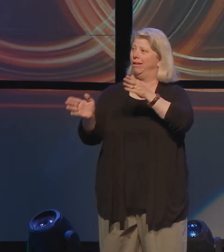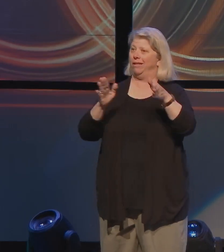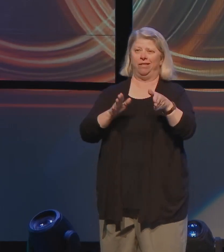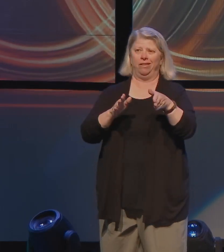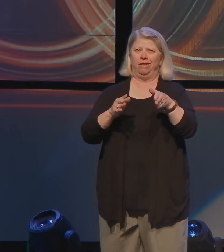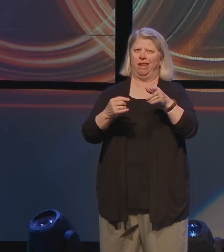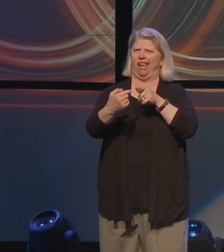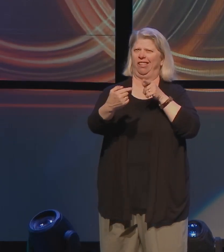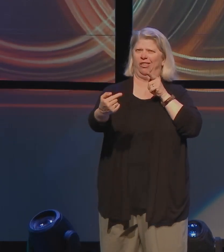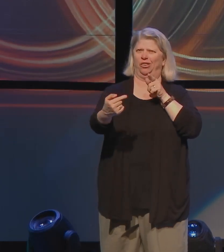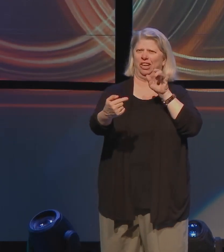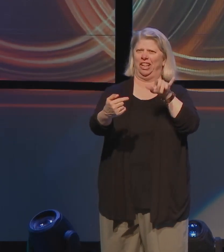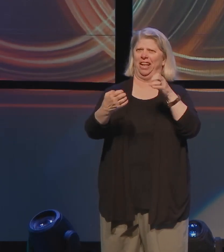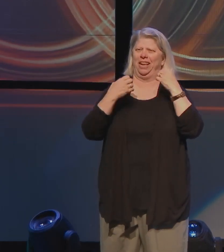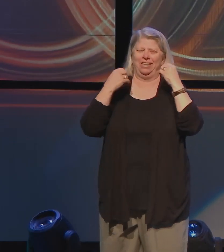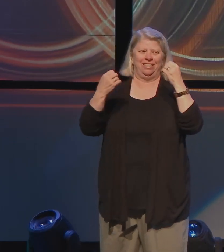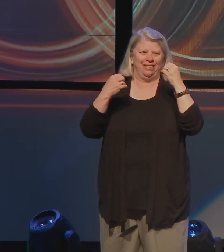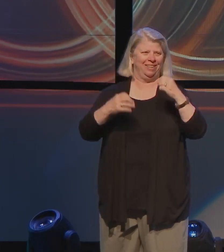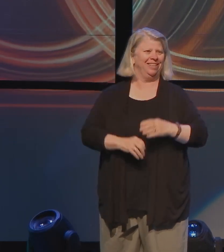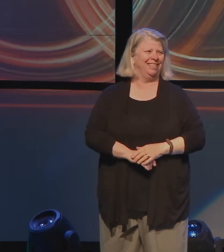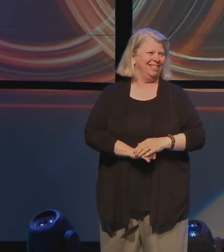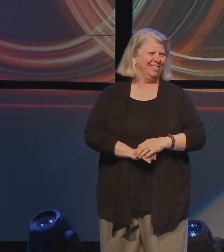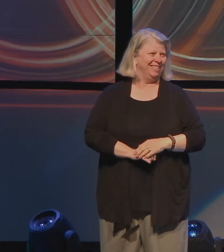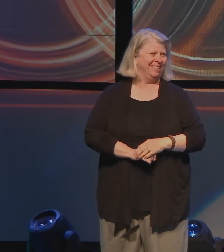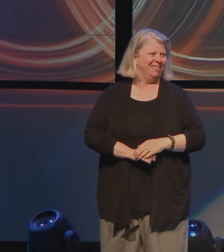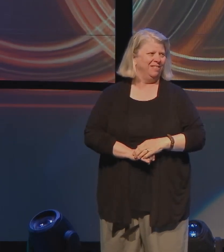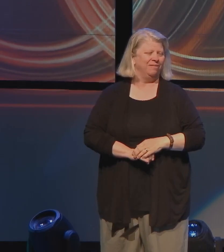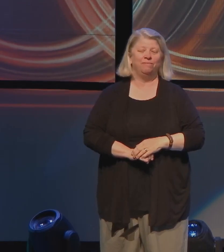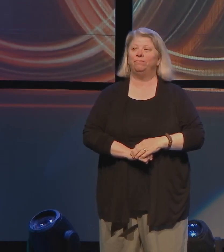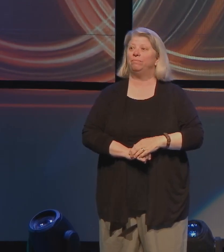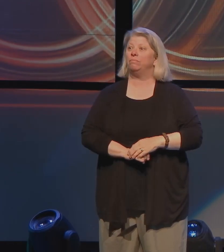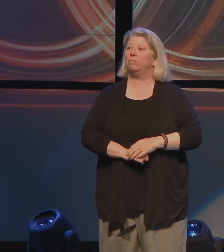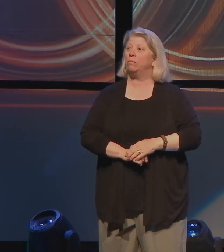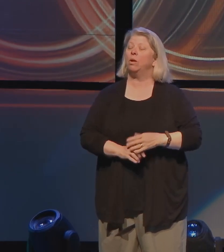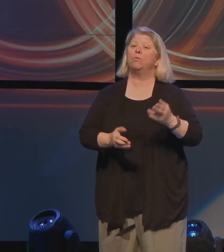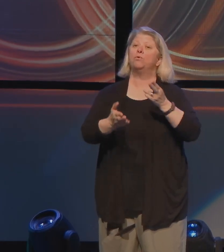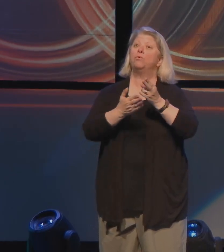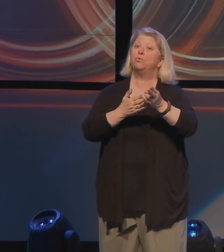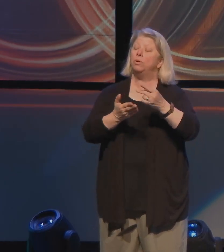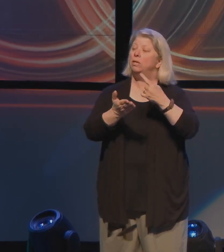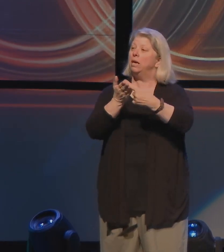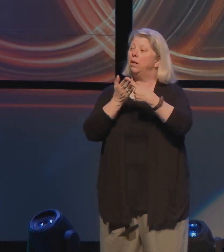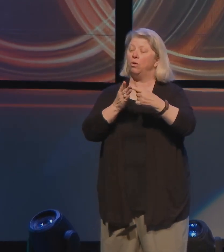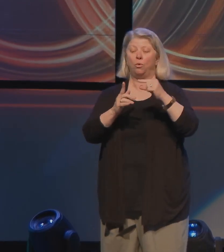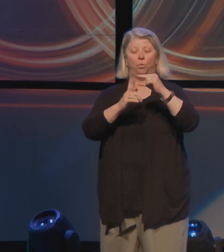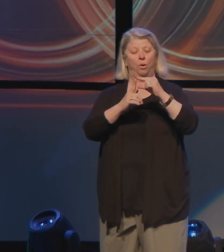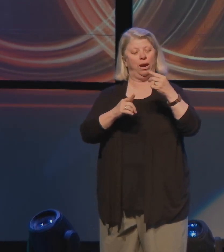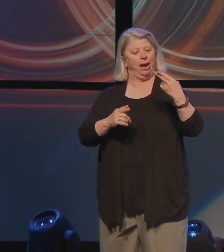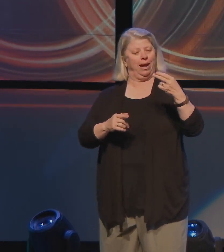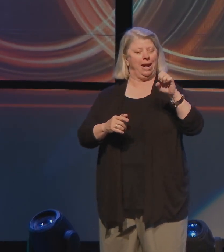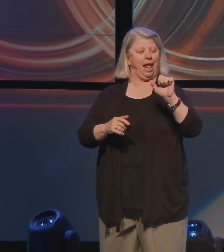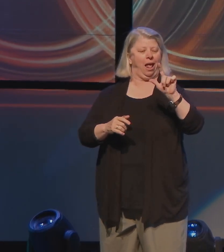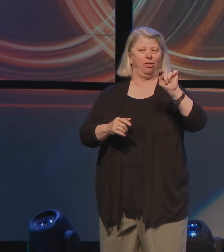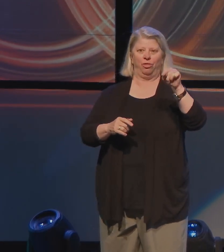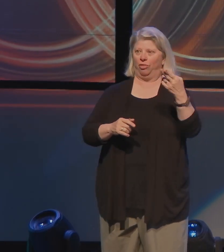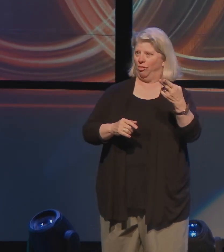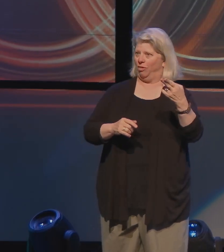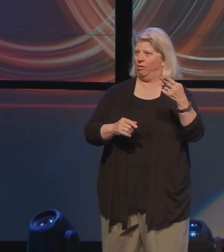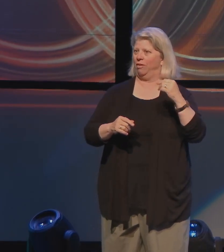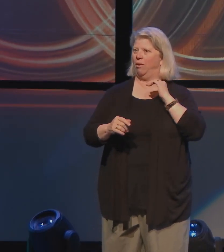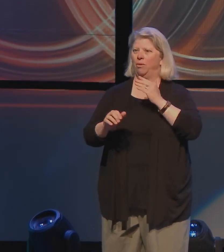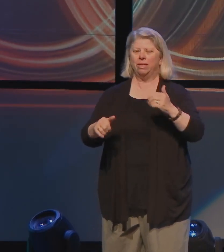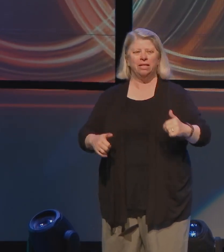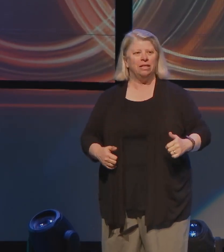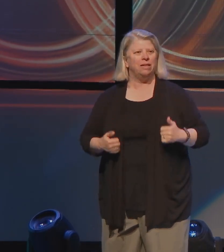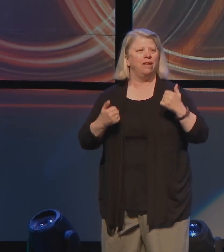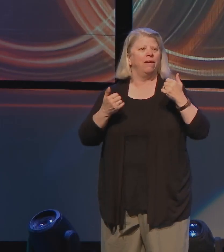am allergic to that. Very much allergic to that. Well, the truth is, when we talk about the word health, when we start talking about our lives